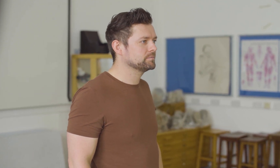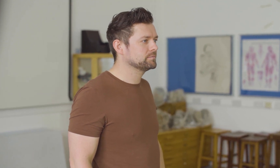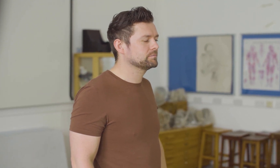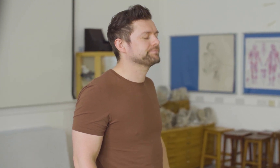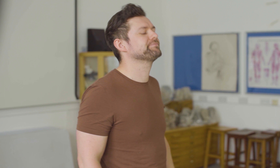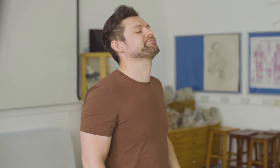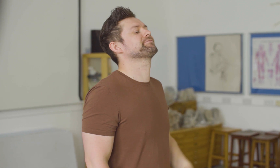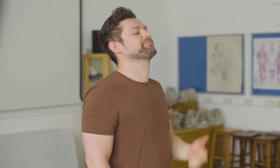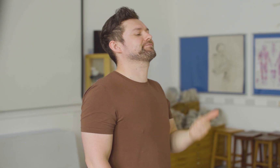into a target language.